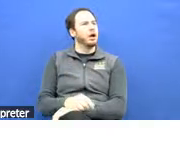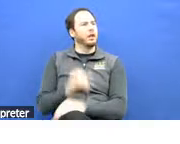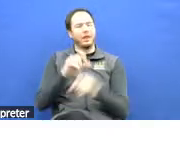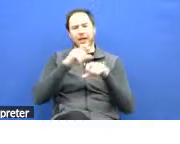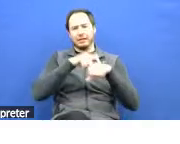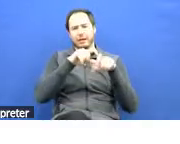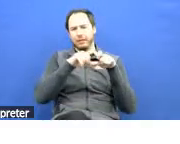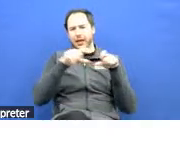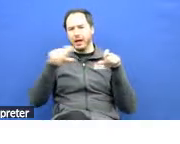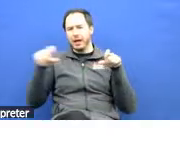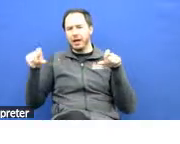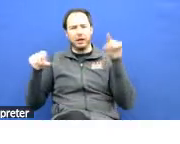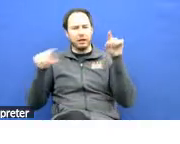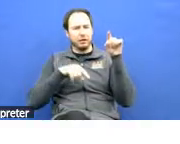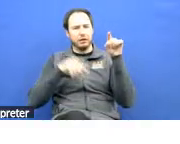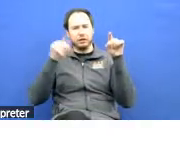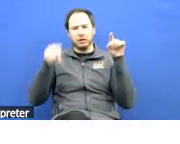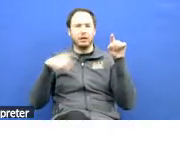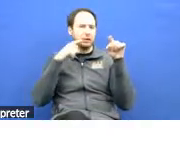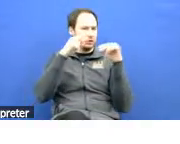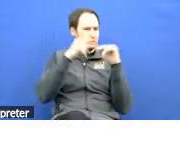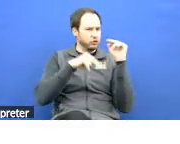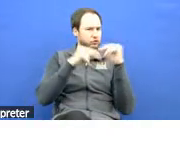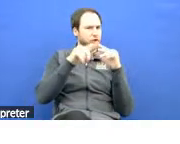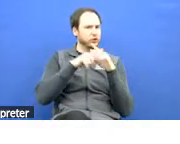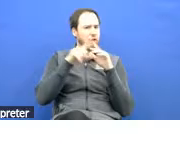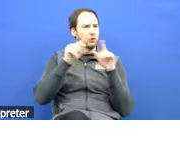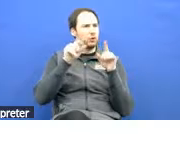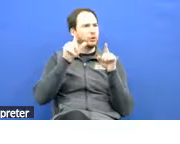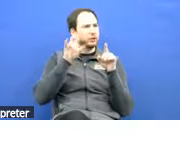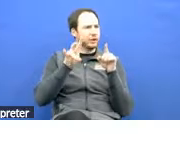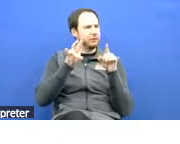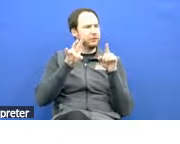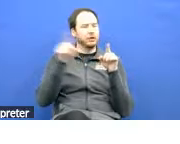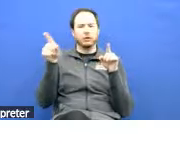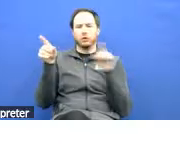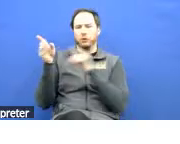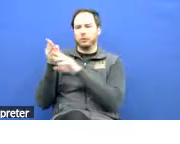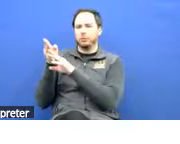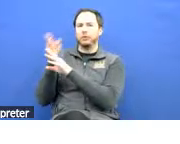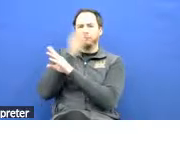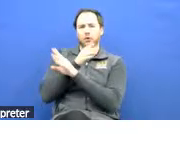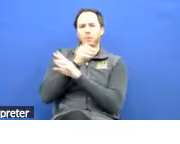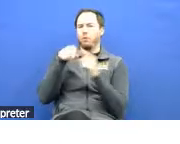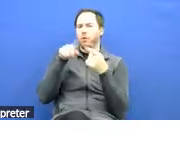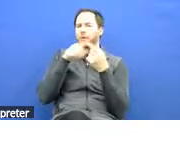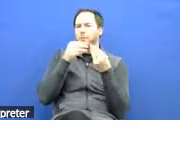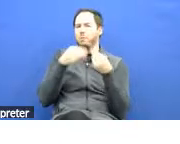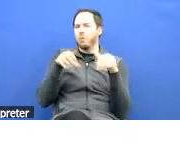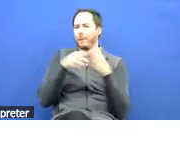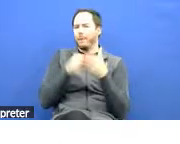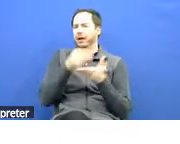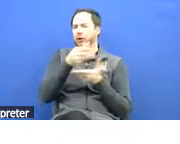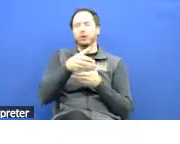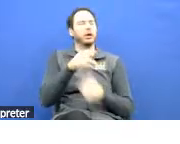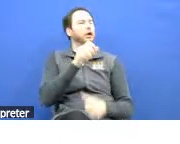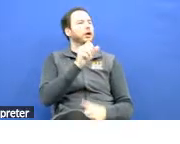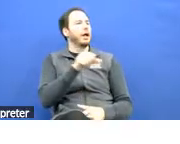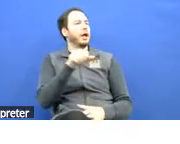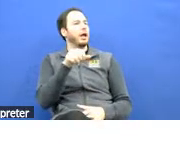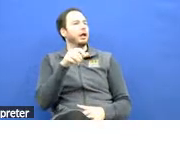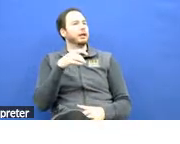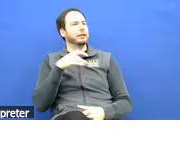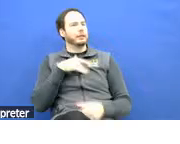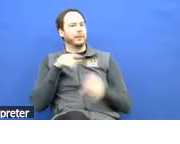And on that timeline. So obviously construction starts in 2027, so it has to be before that. Yes, it happens side by